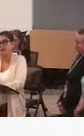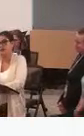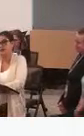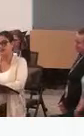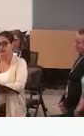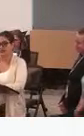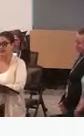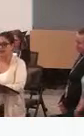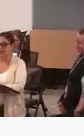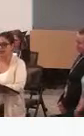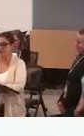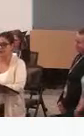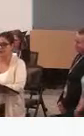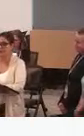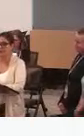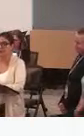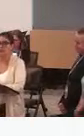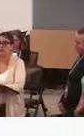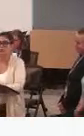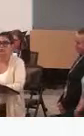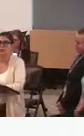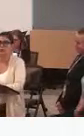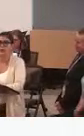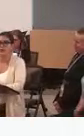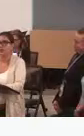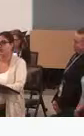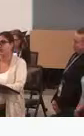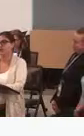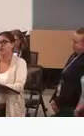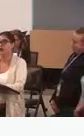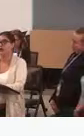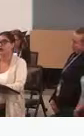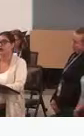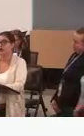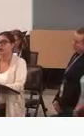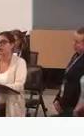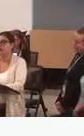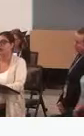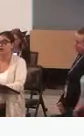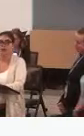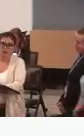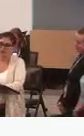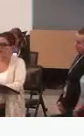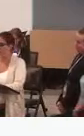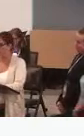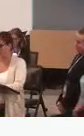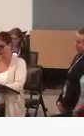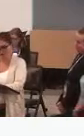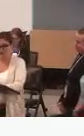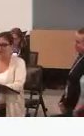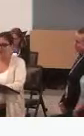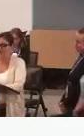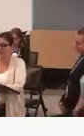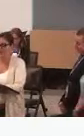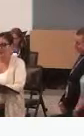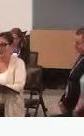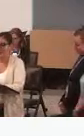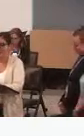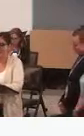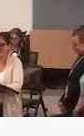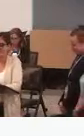a necessity. And we're looking to make sure that we are on our A game all the